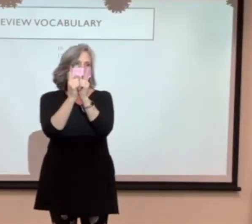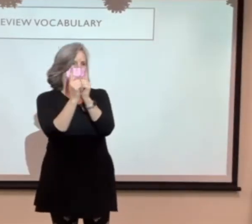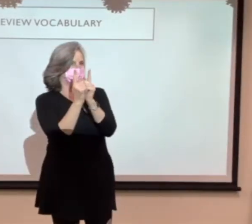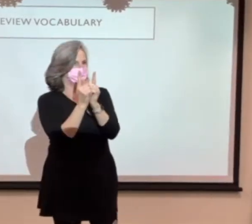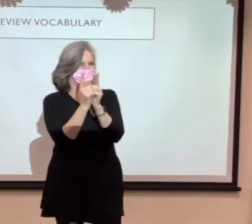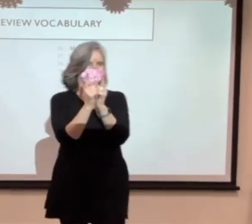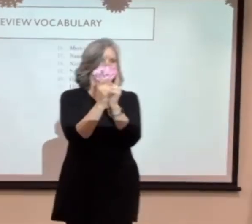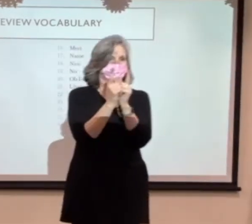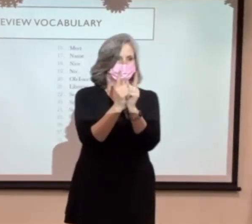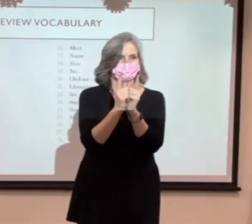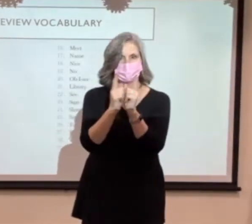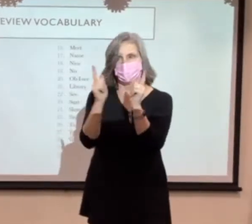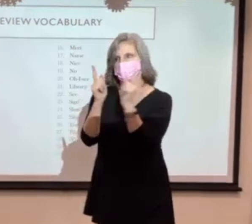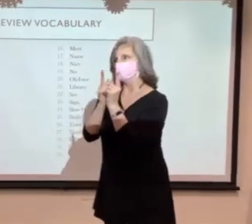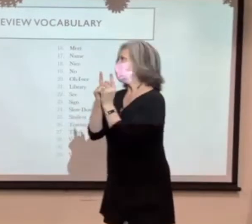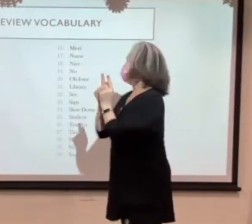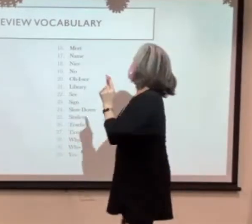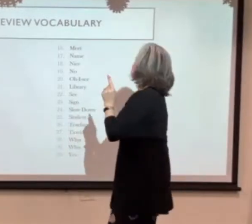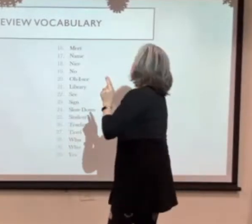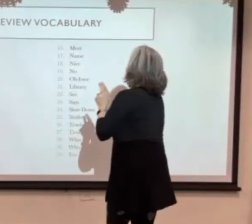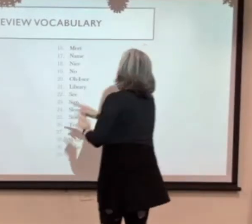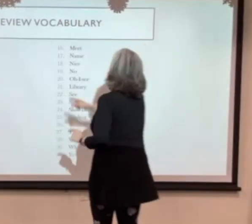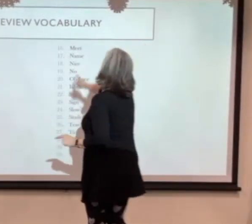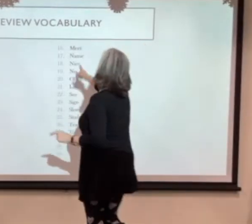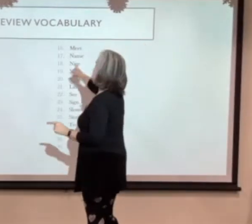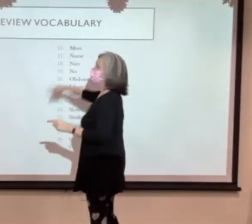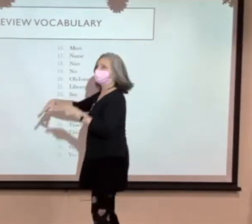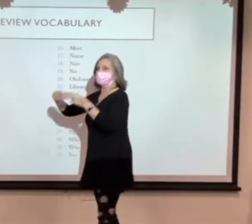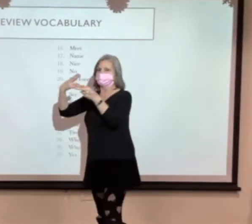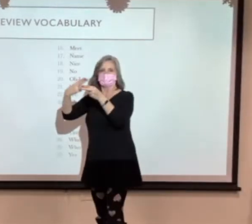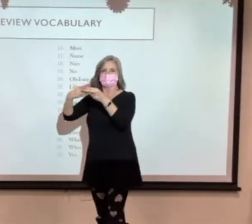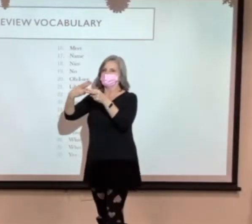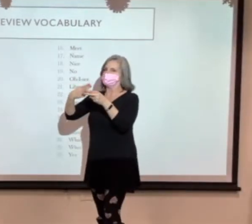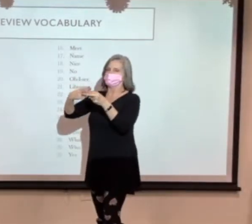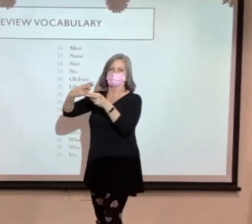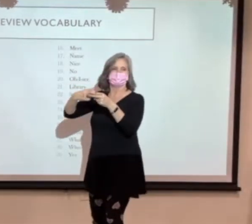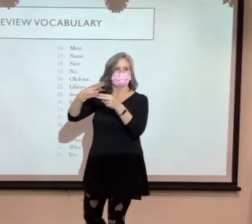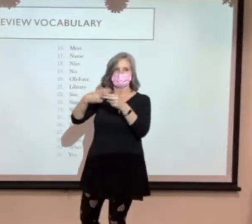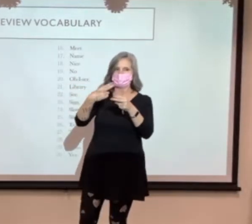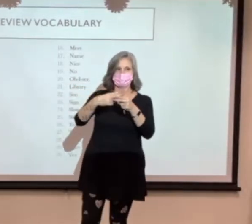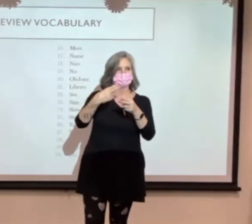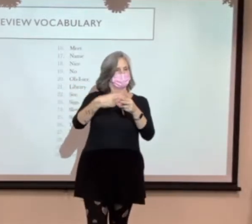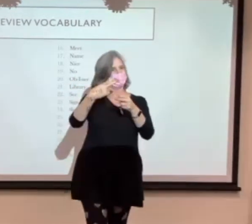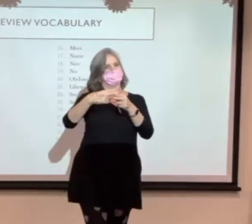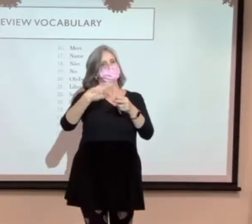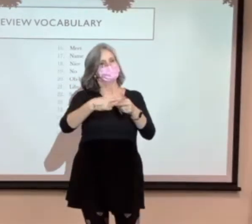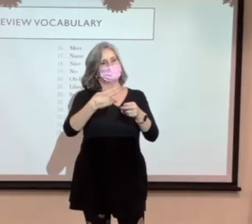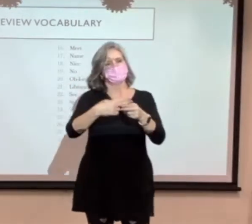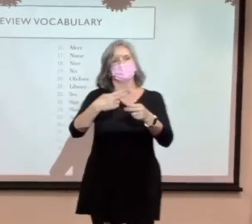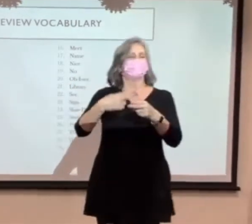meet. Okay, meet. We did name, but if you leave here and you don't know and remember the sign, then I'm